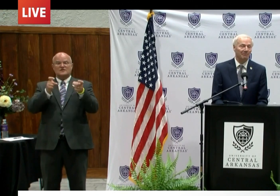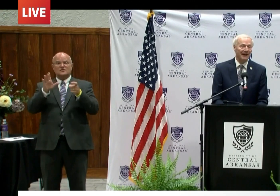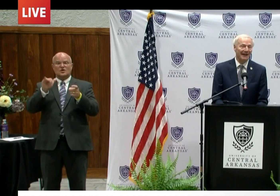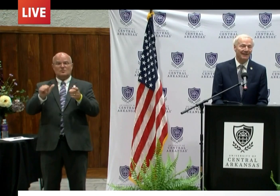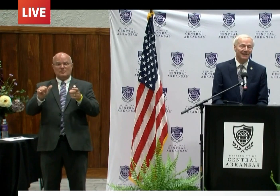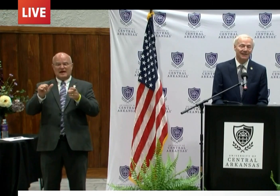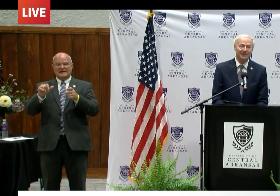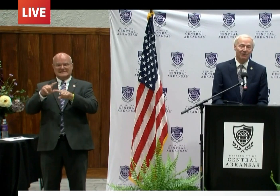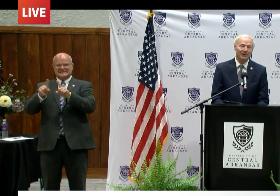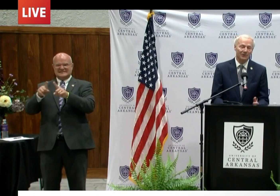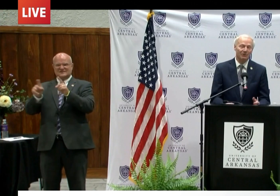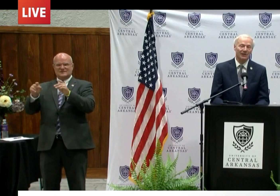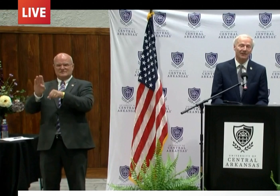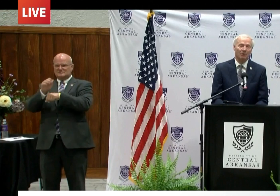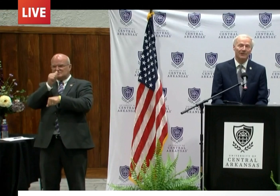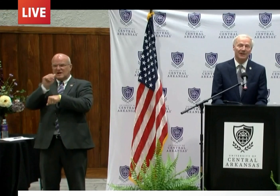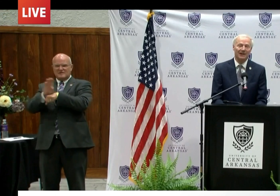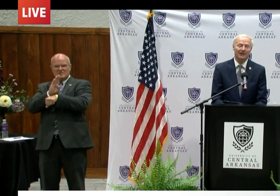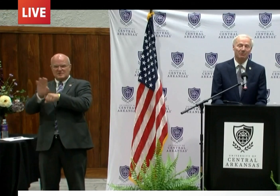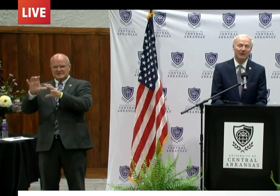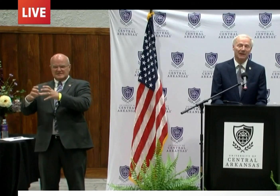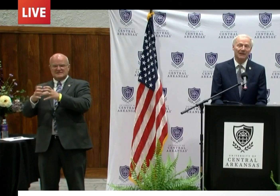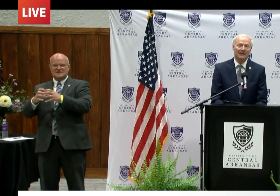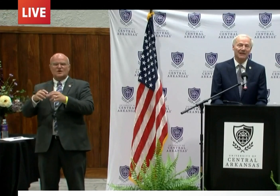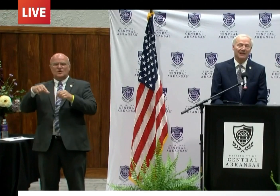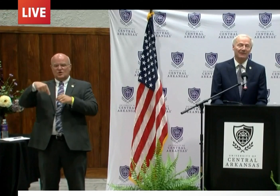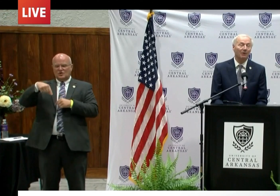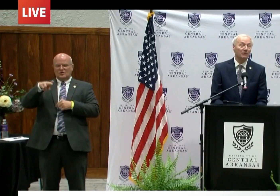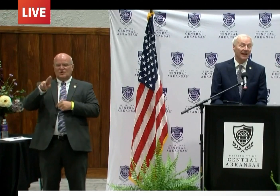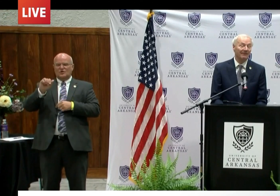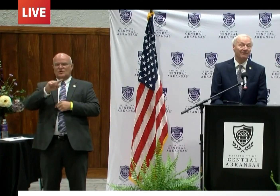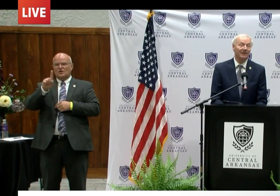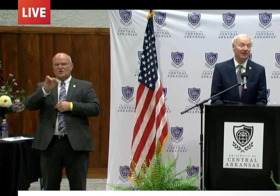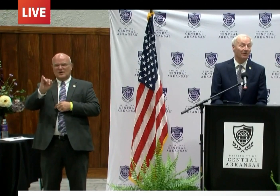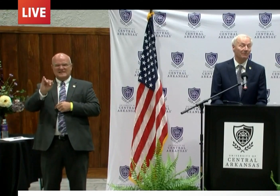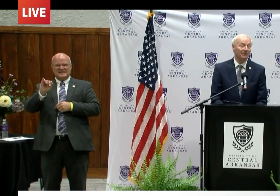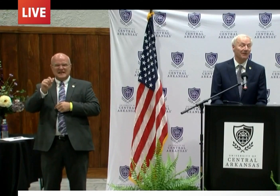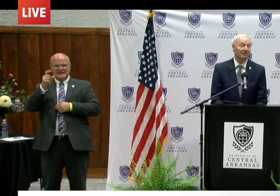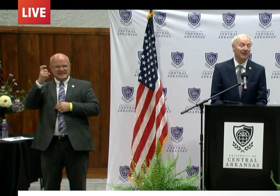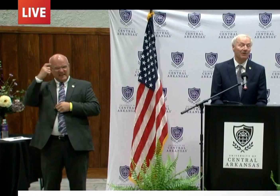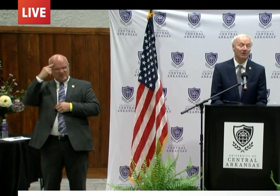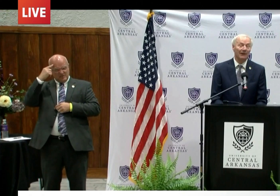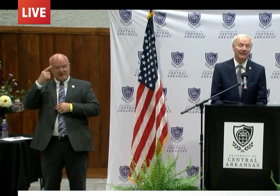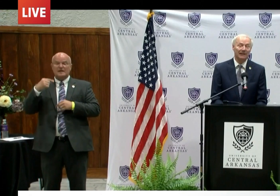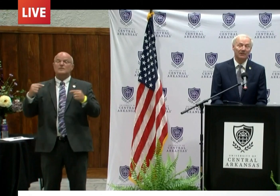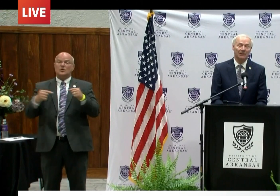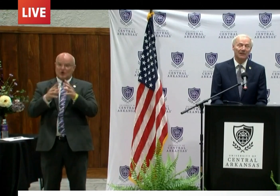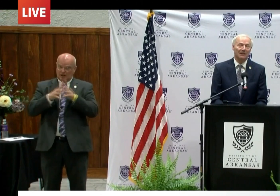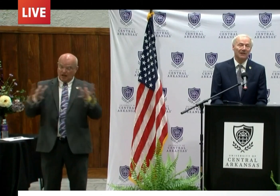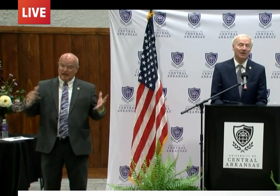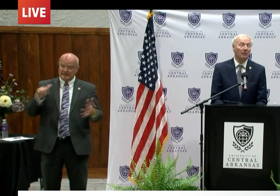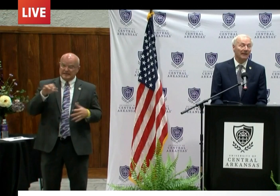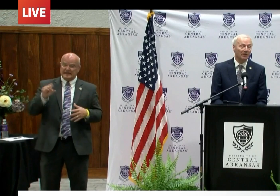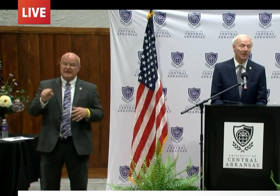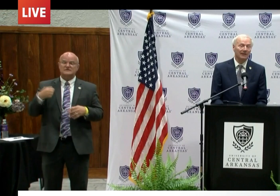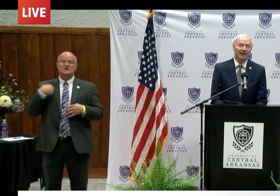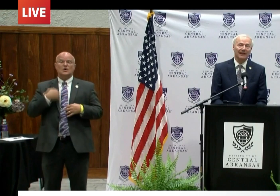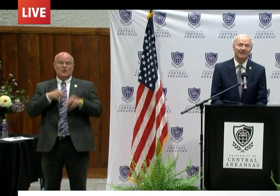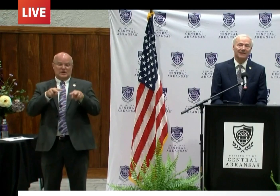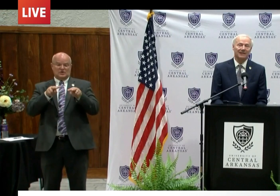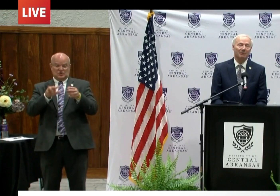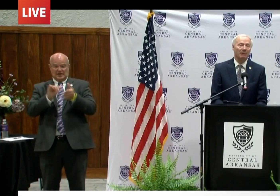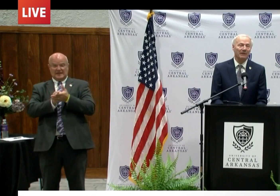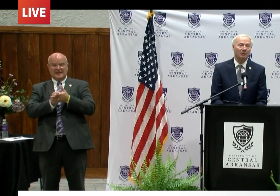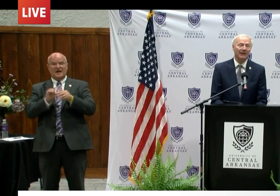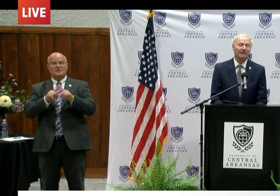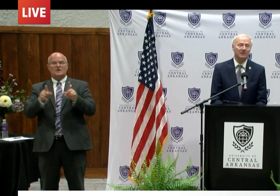by municipalities, or as you said, quasi-governmental. Those have been hurt a great deal. We can look at